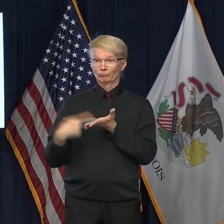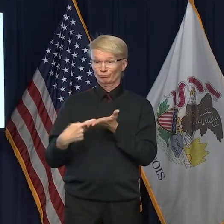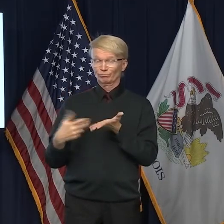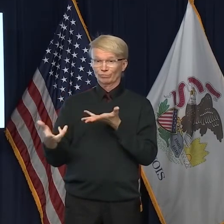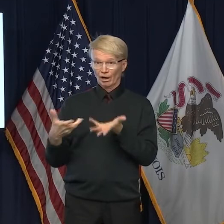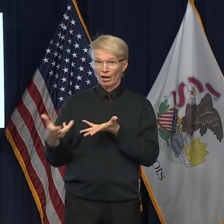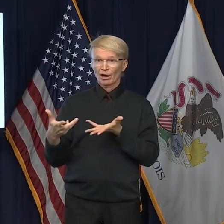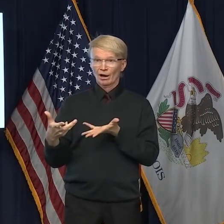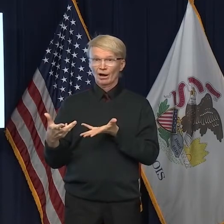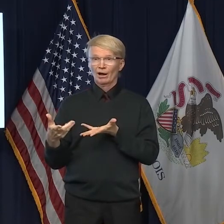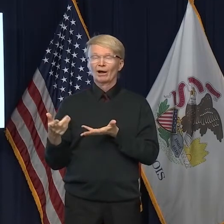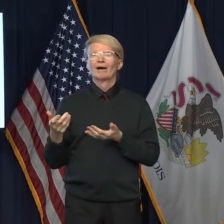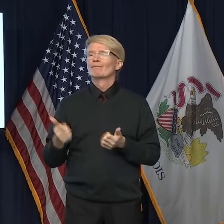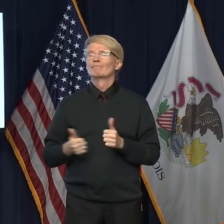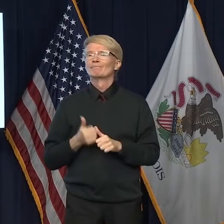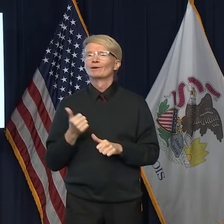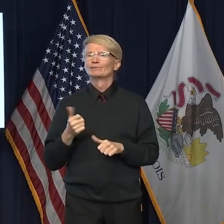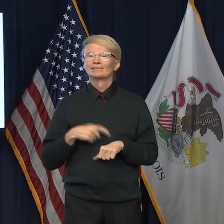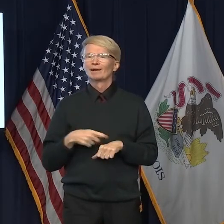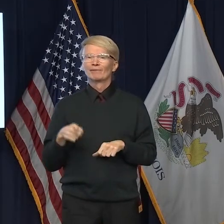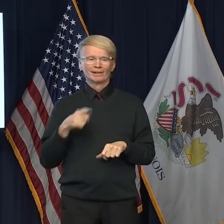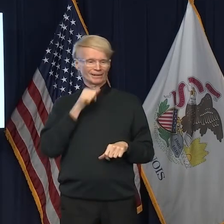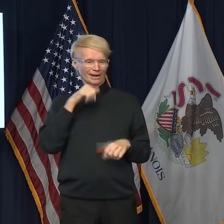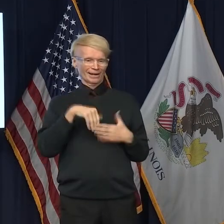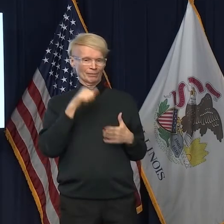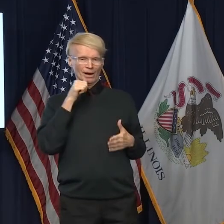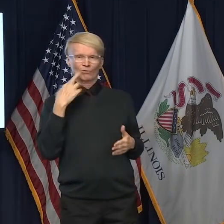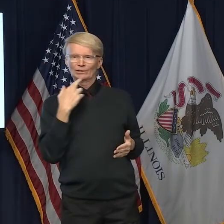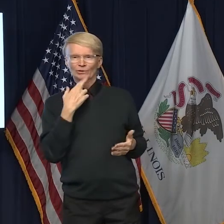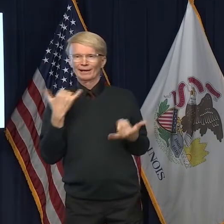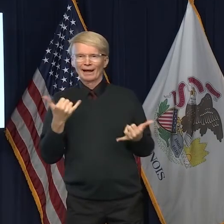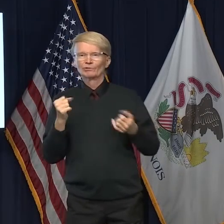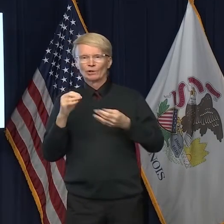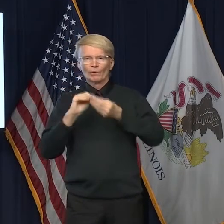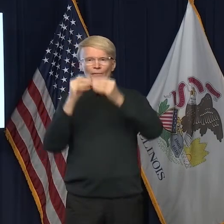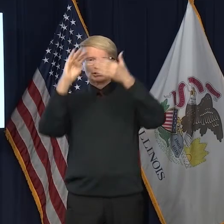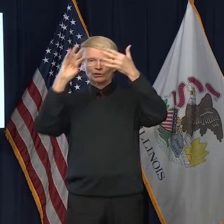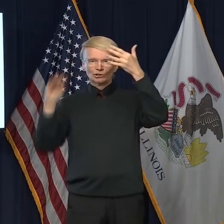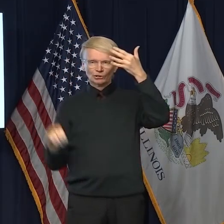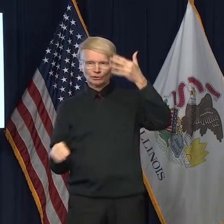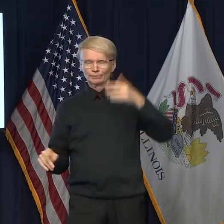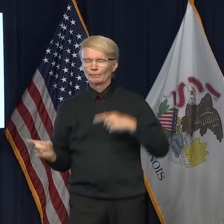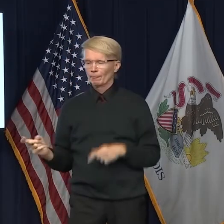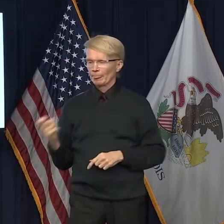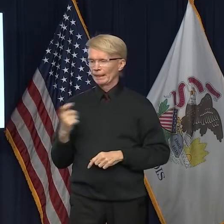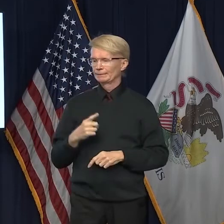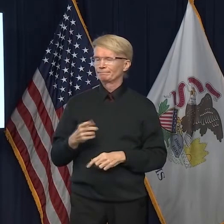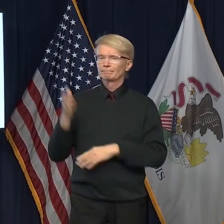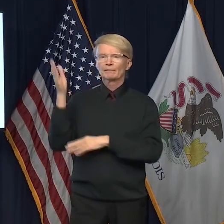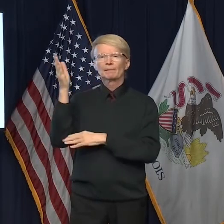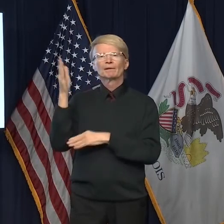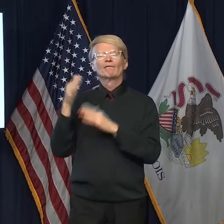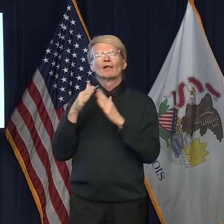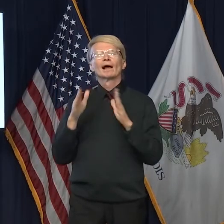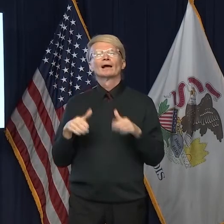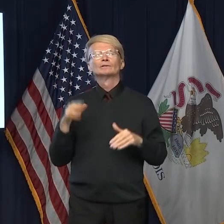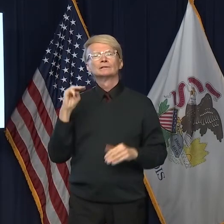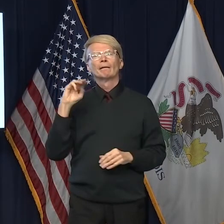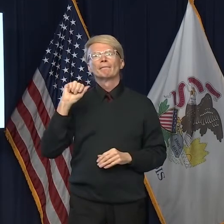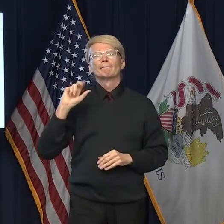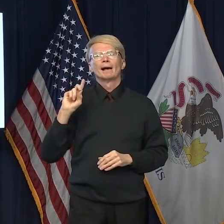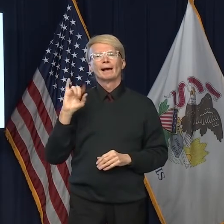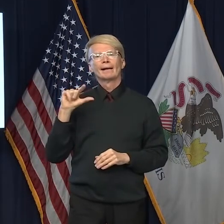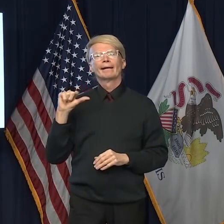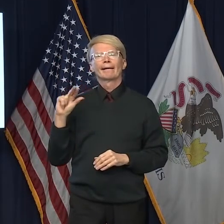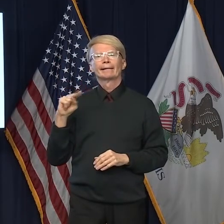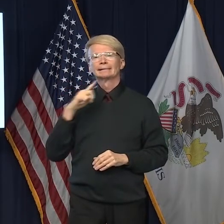much less likely to say a bar or a restaurant. Dave Dahl at WTAX. Speaker Madigan was quoted over the weekend as saying something about helping